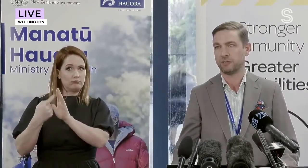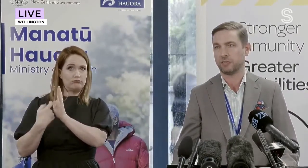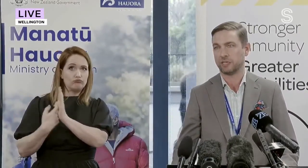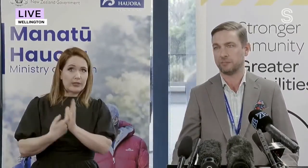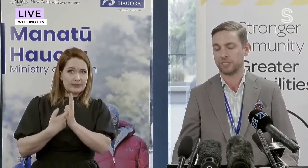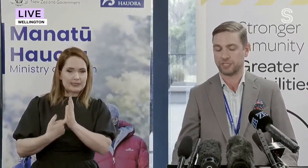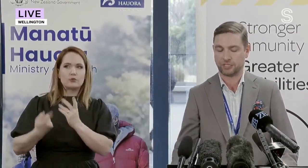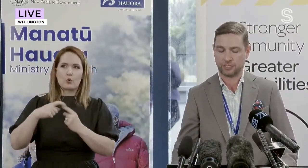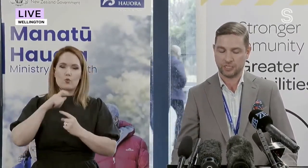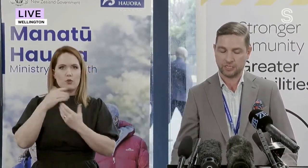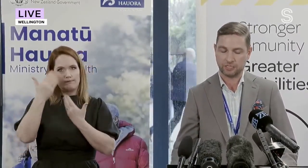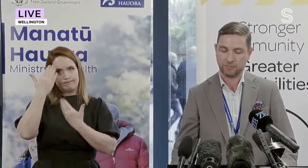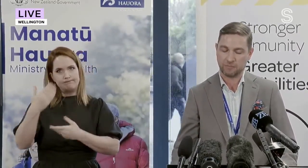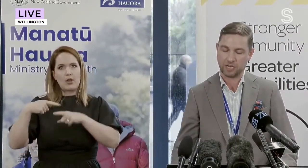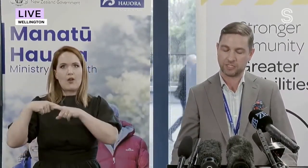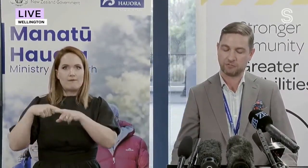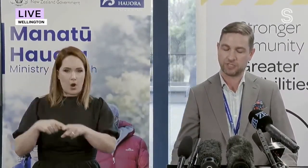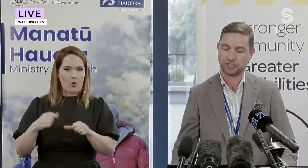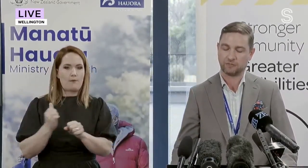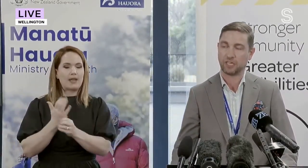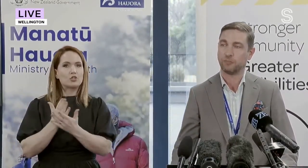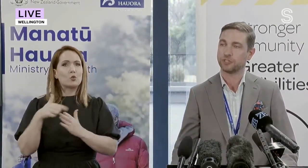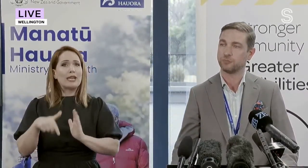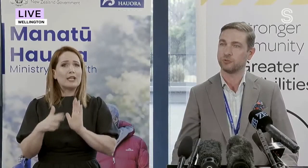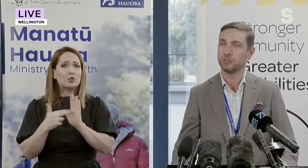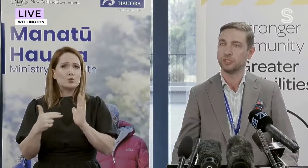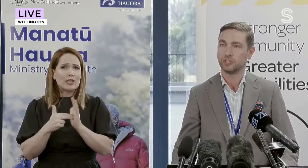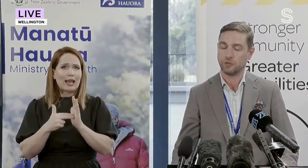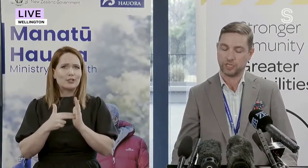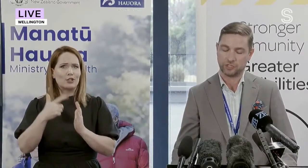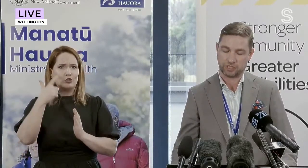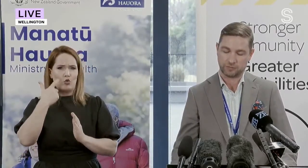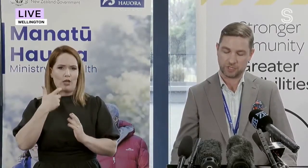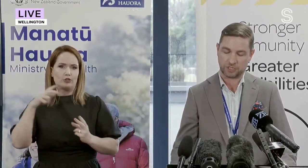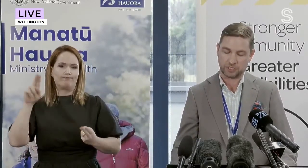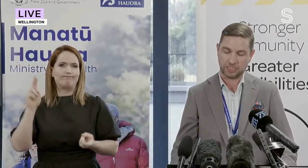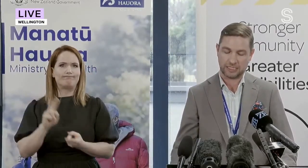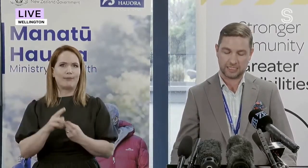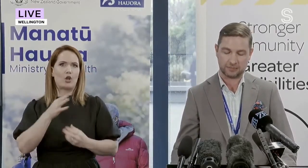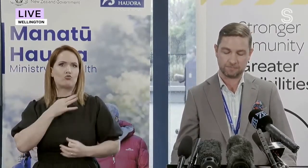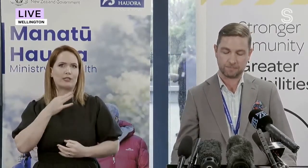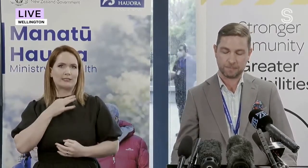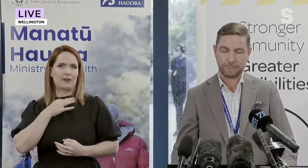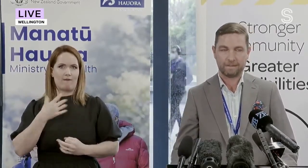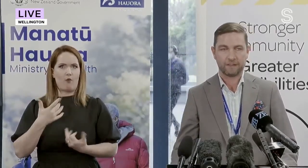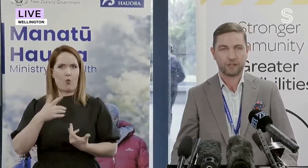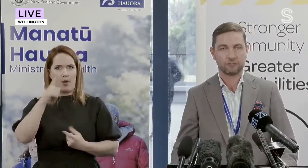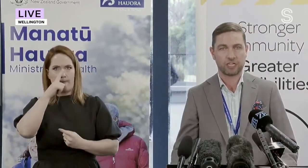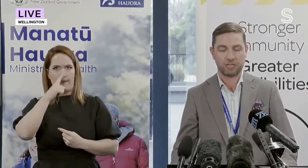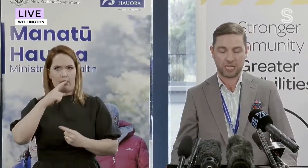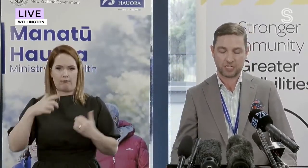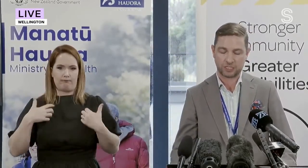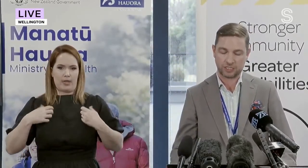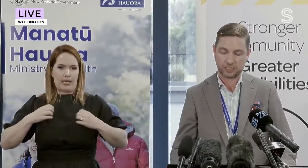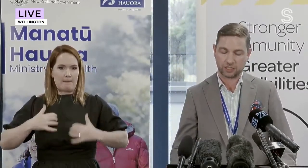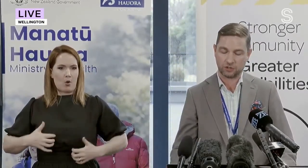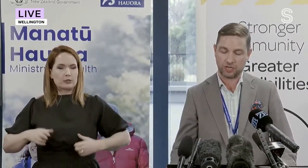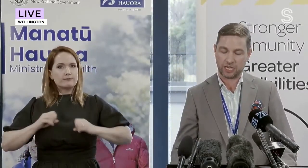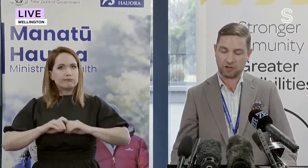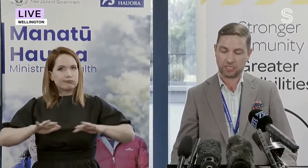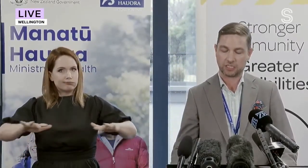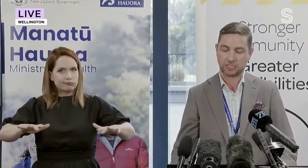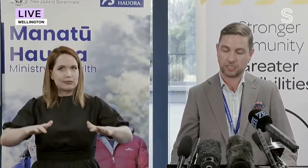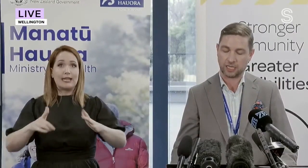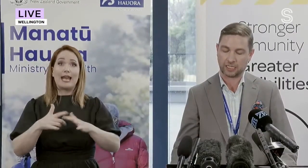possible position to minimise the risk of any possible community transmission here. Those recommendations